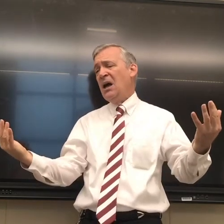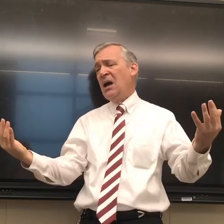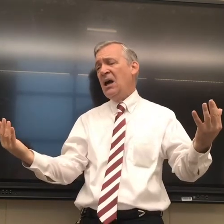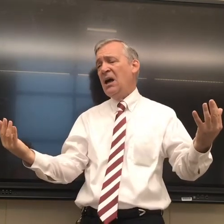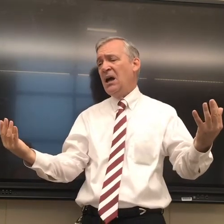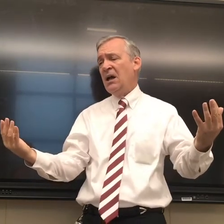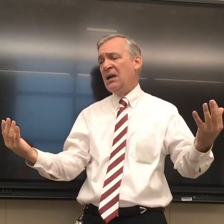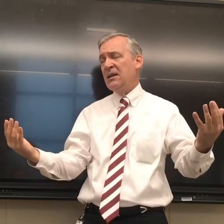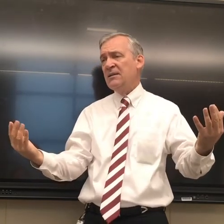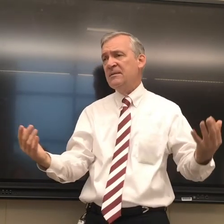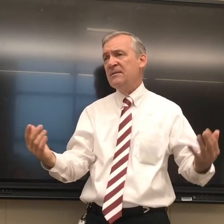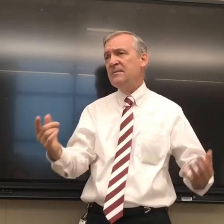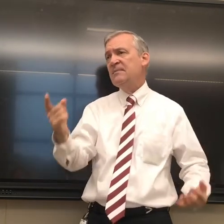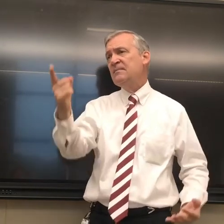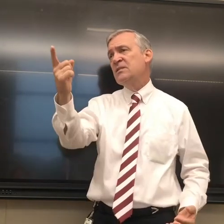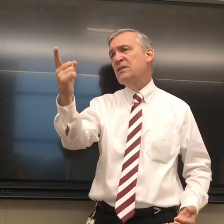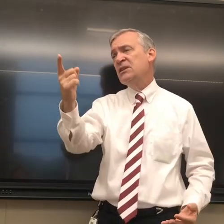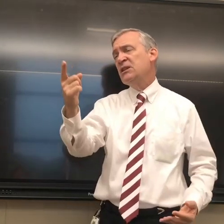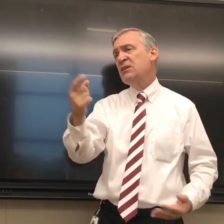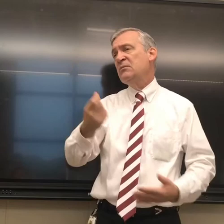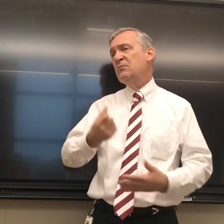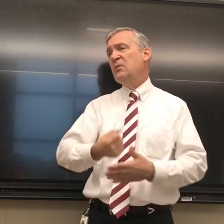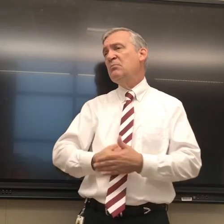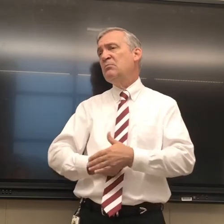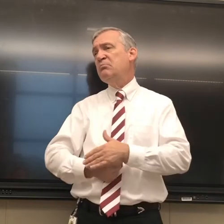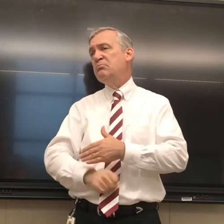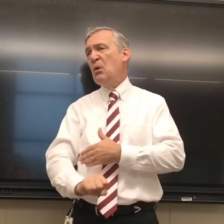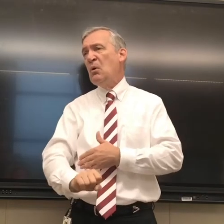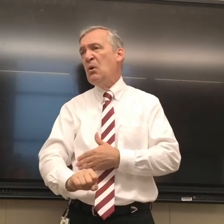She had been born in squalor and lived in it all her life.